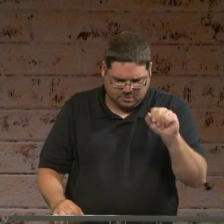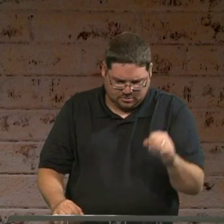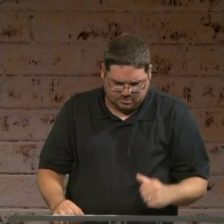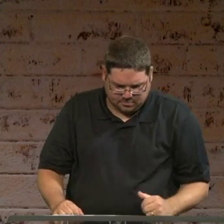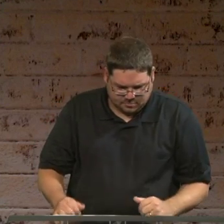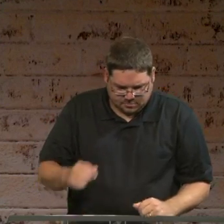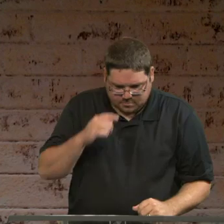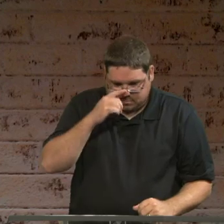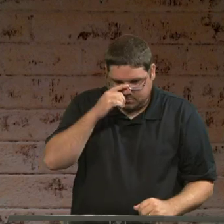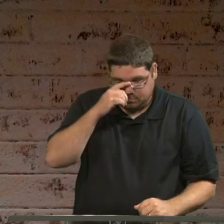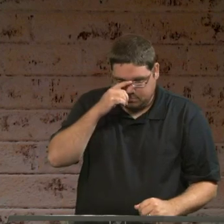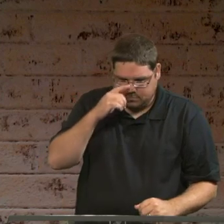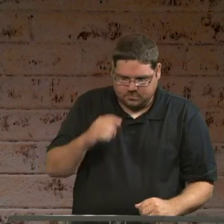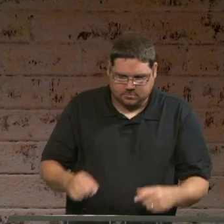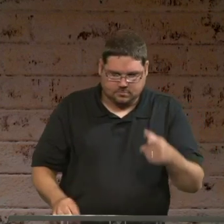us.